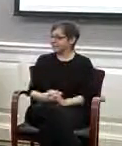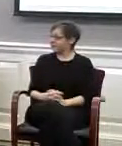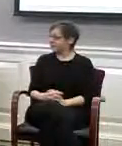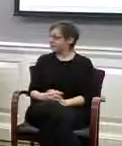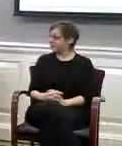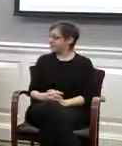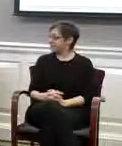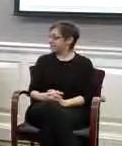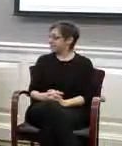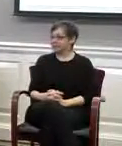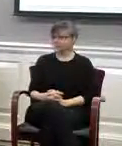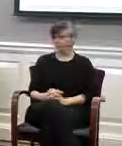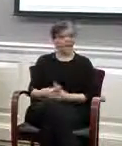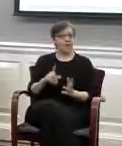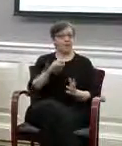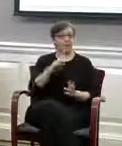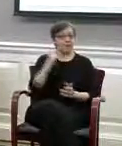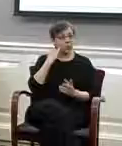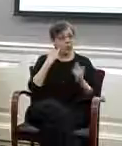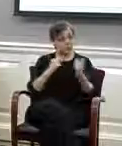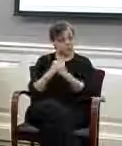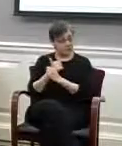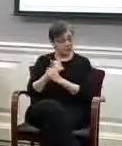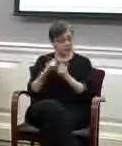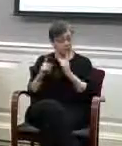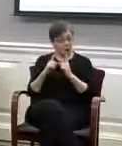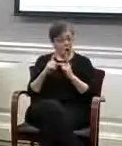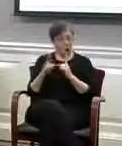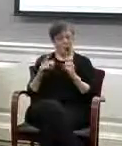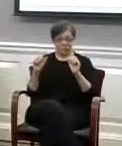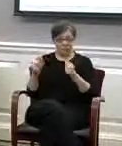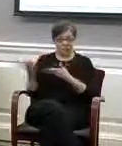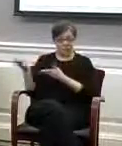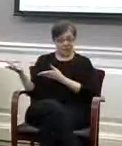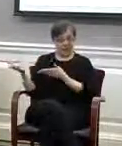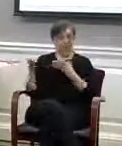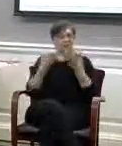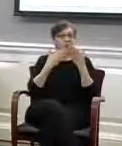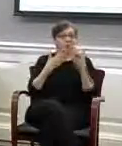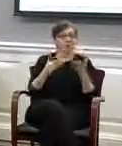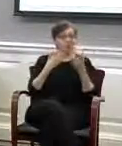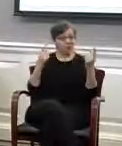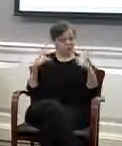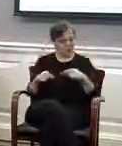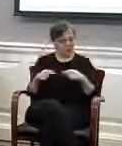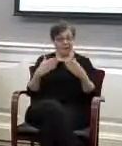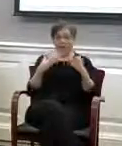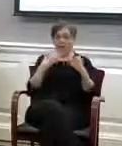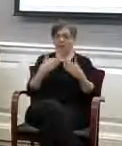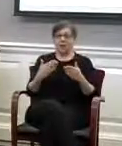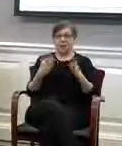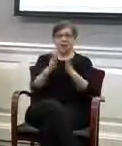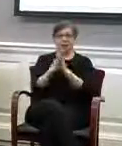I'm sure if you want to stick around for a while and talk informally, this will be available. But thank you all for coming, and thank you for your